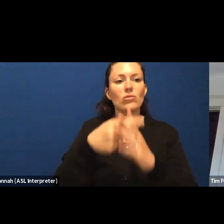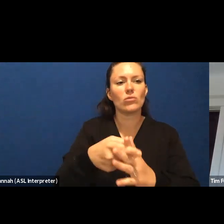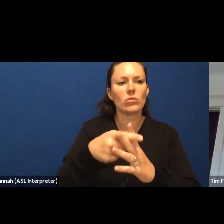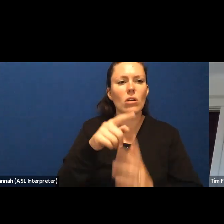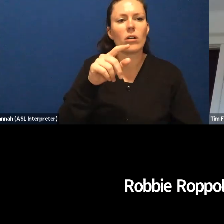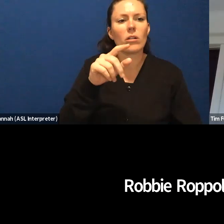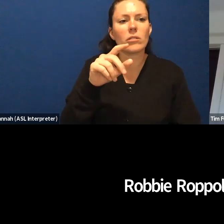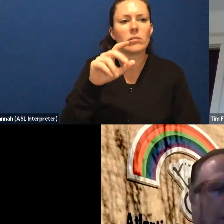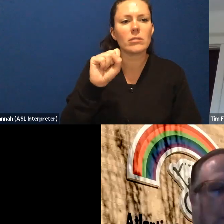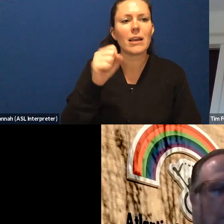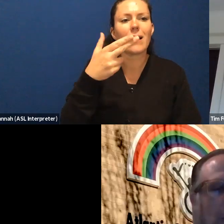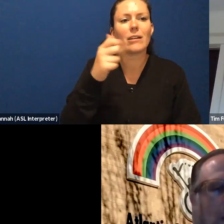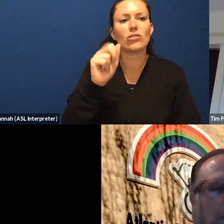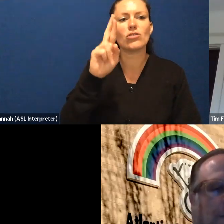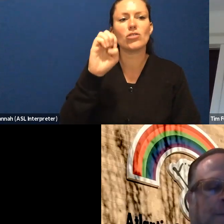all have.